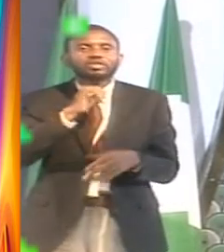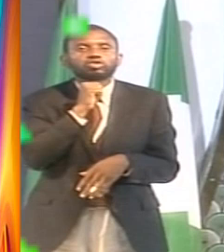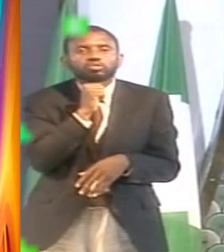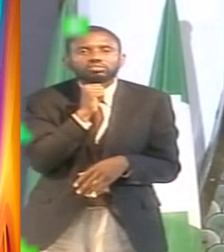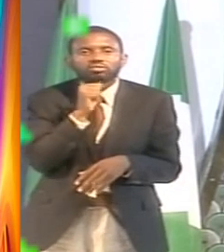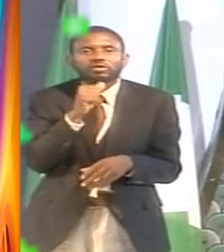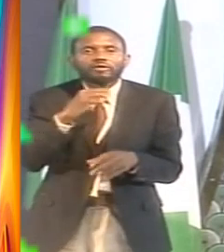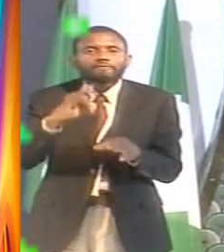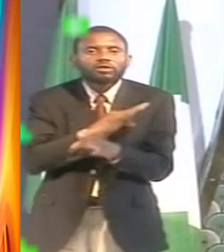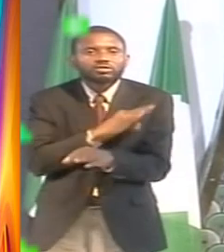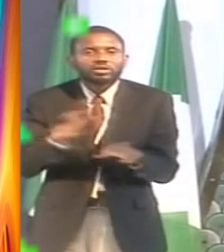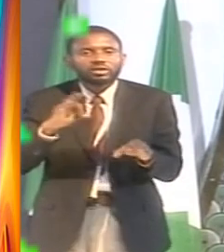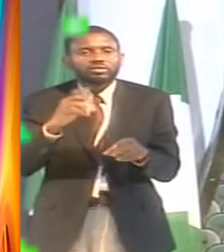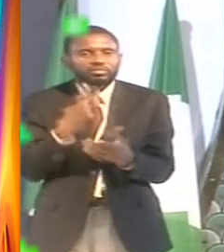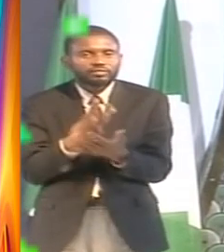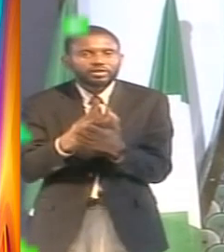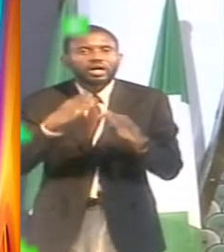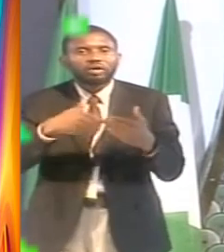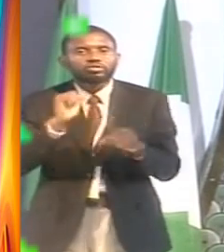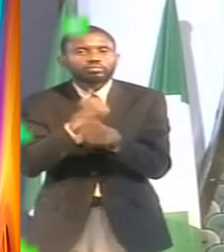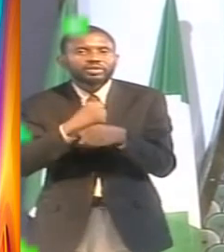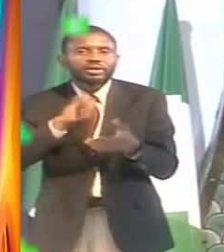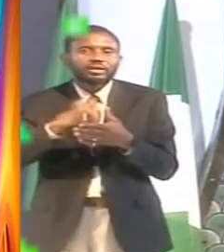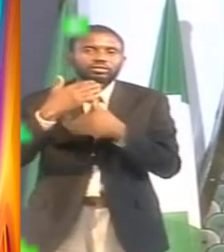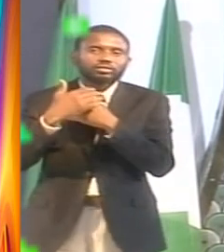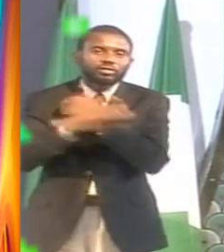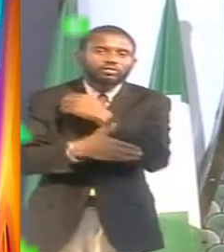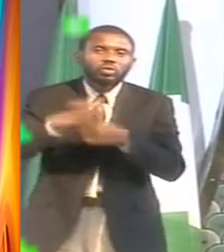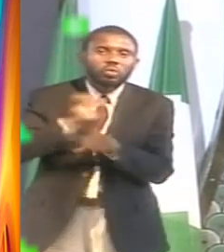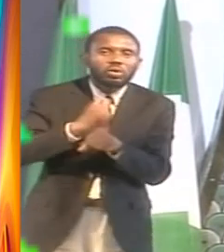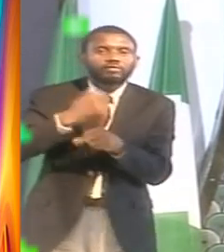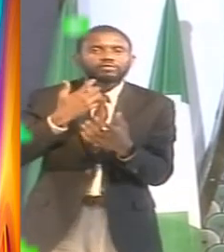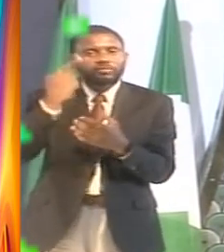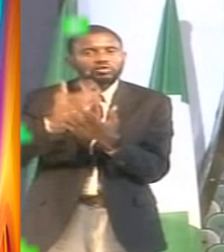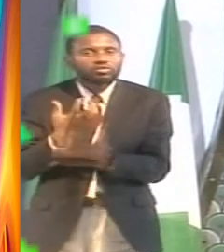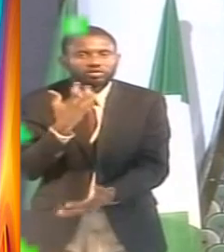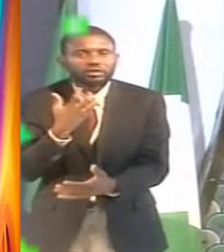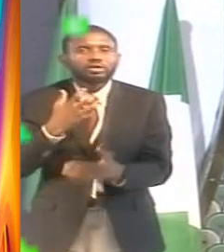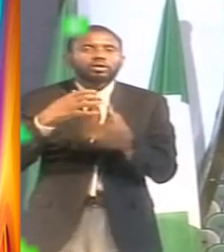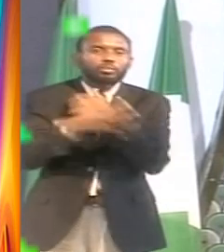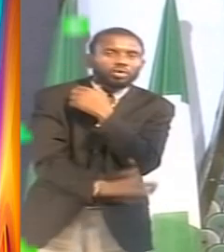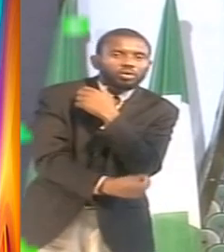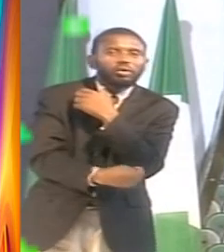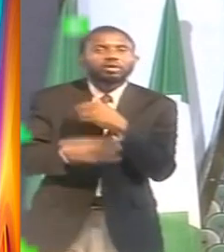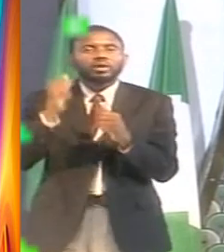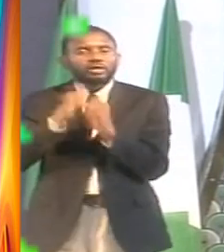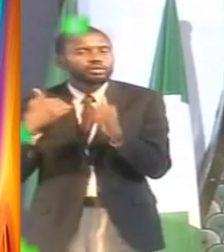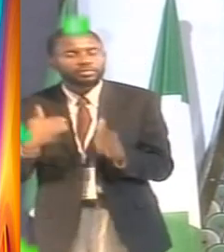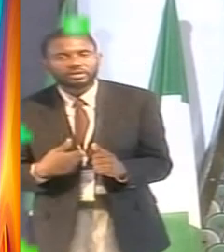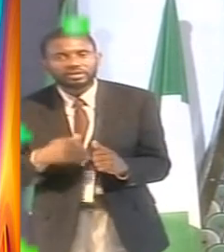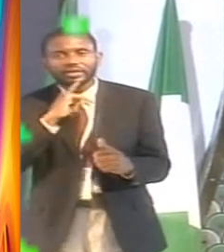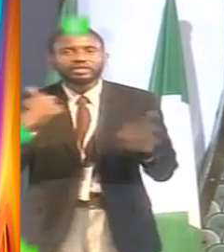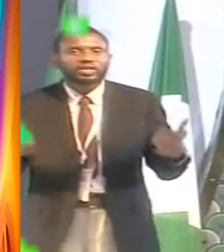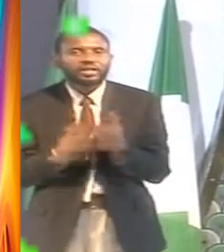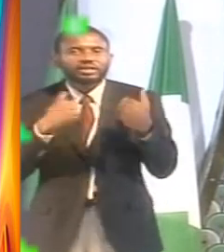How to make that country work for the rich, for the poor, for the aged, and for everybody is a challenge. It's not a challenge that